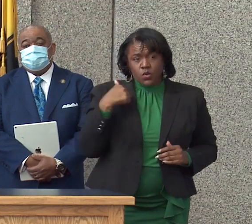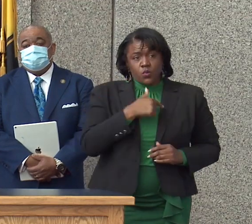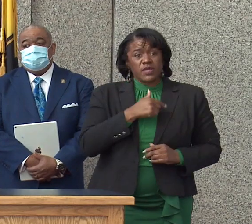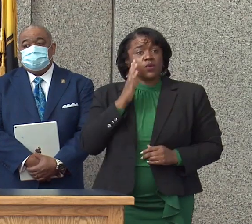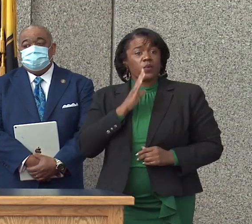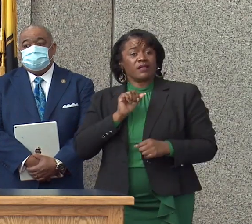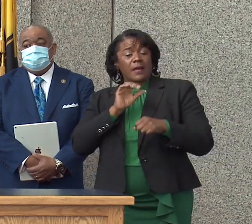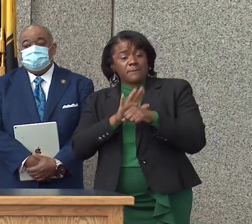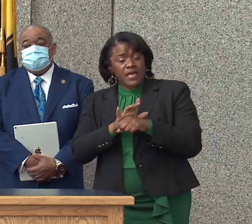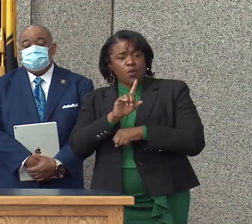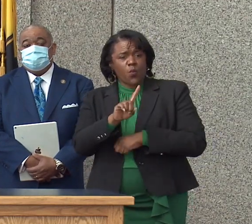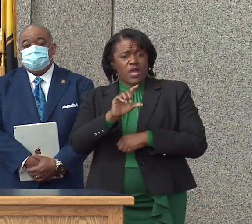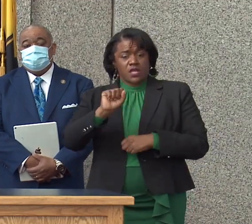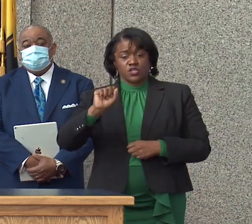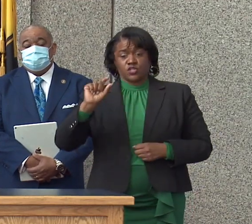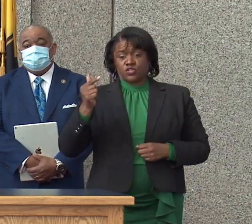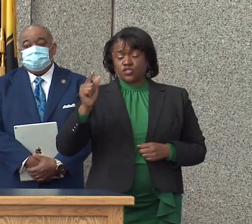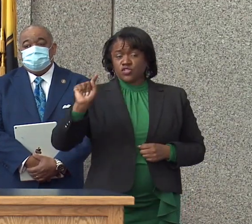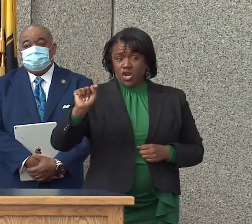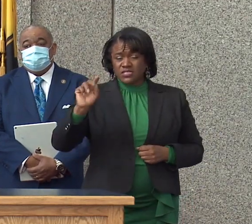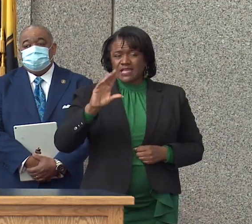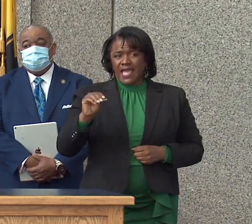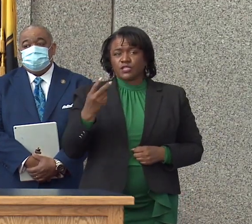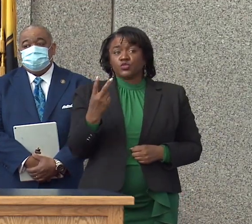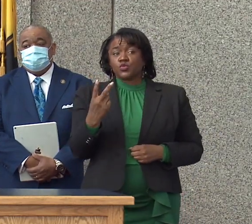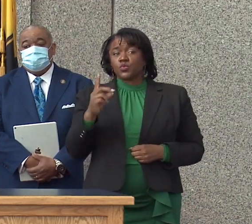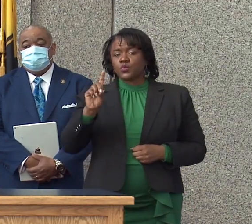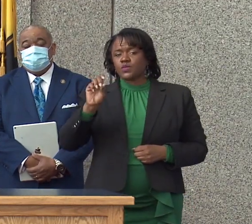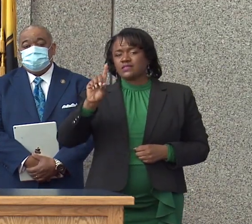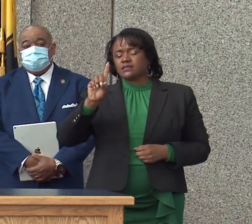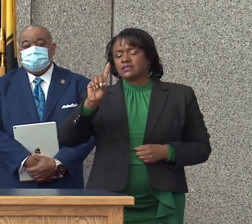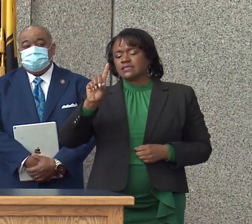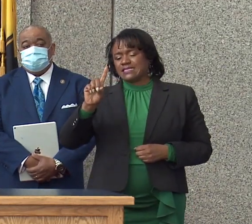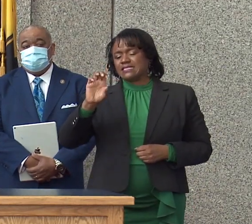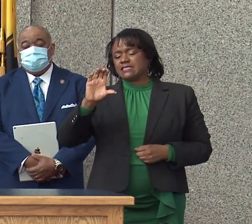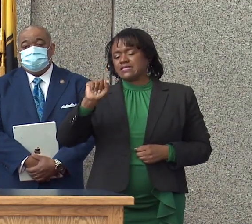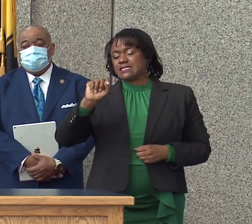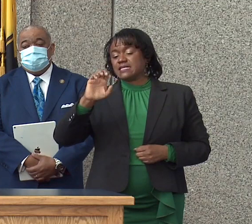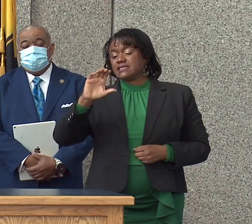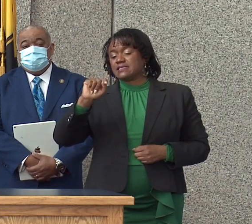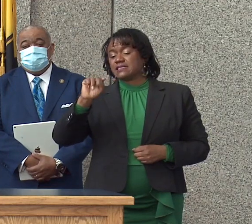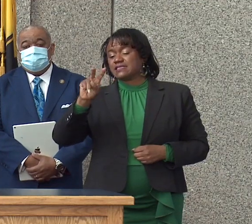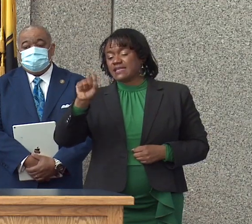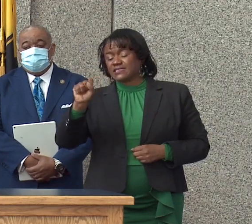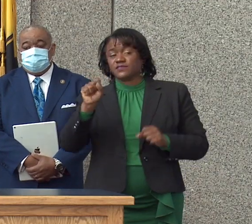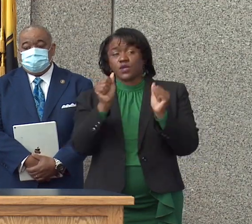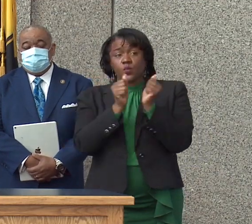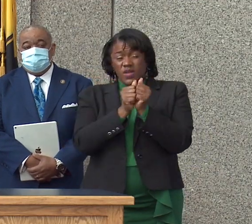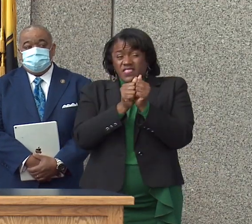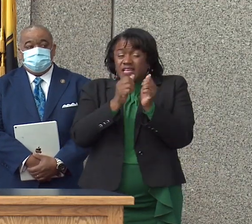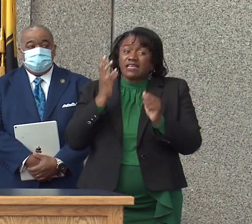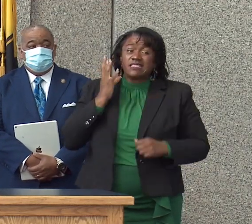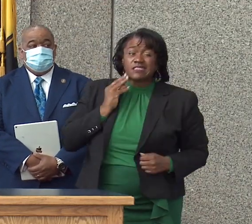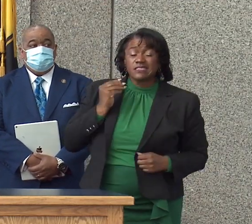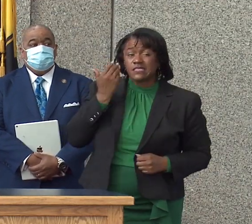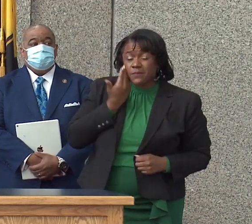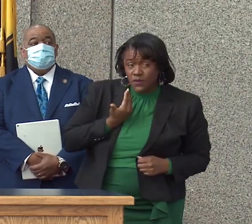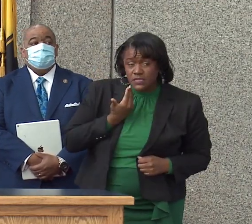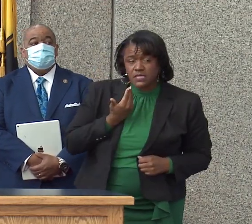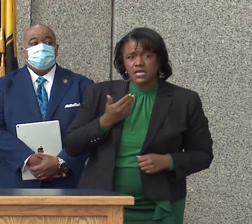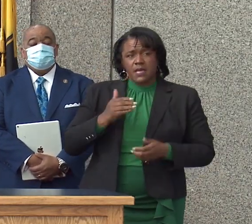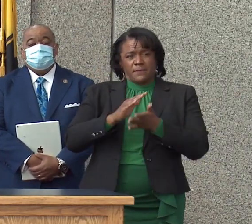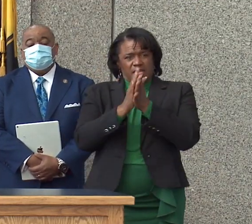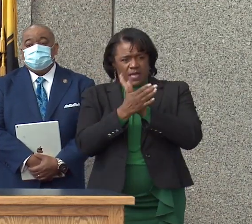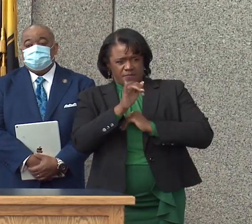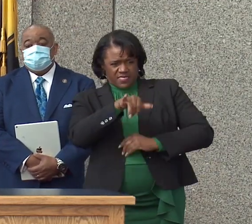two detectives with oversight from a major with investigative experience to turn these patterns, connections, and